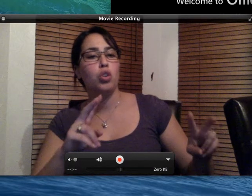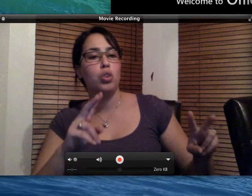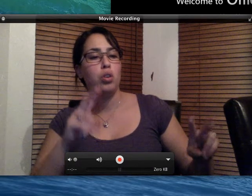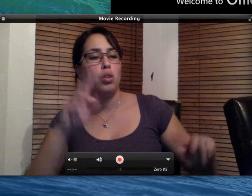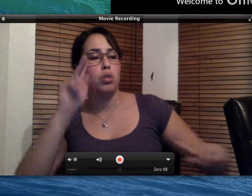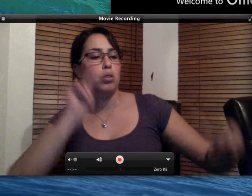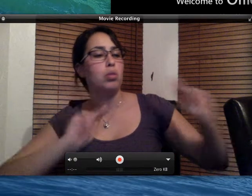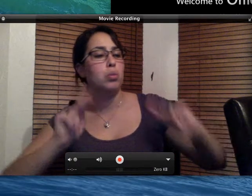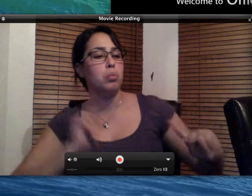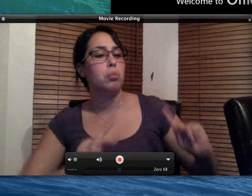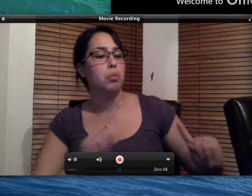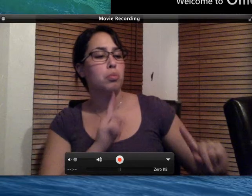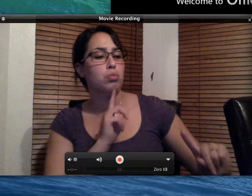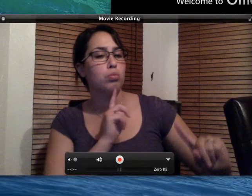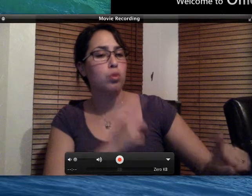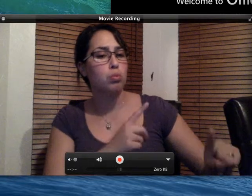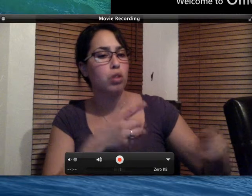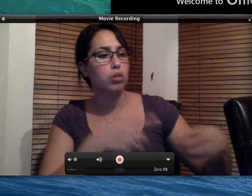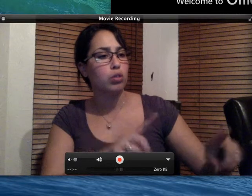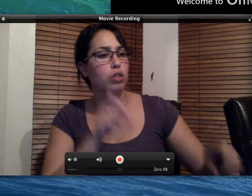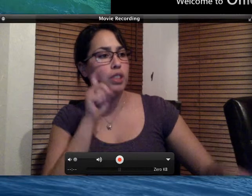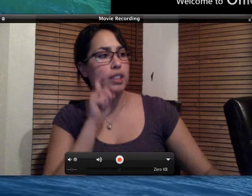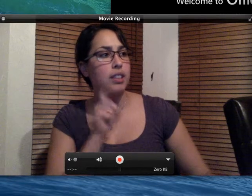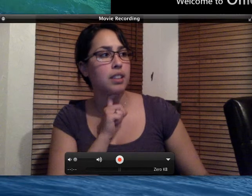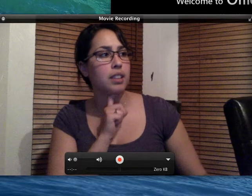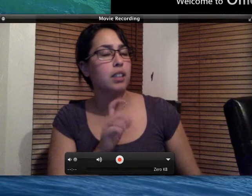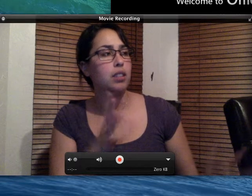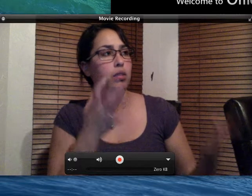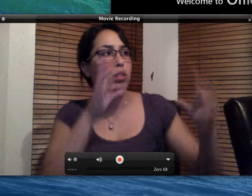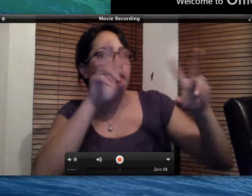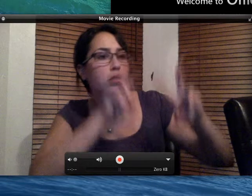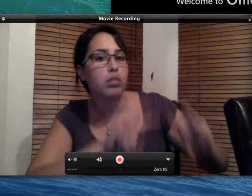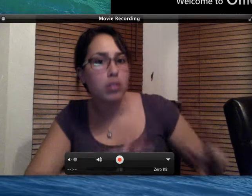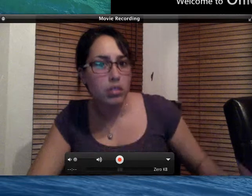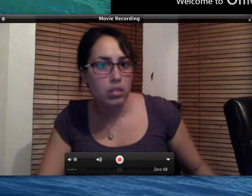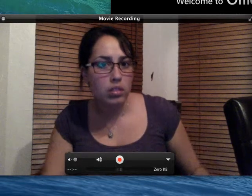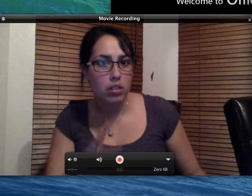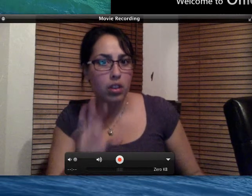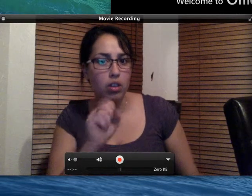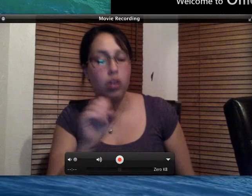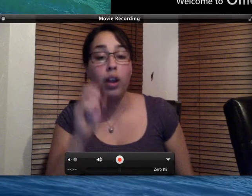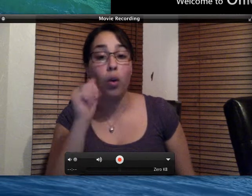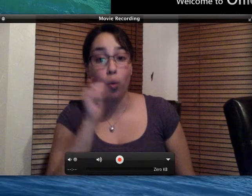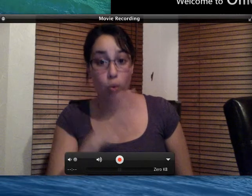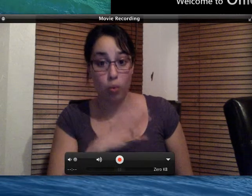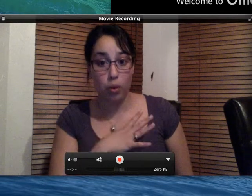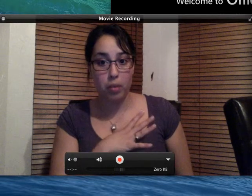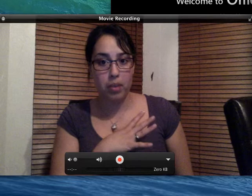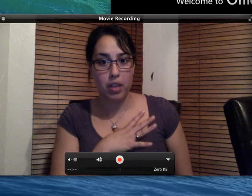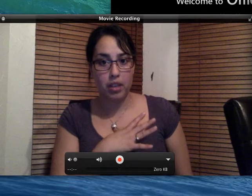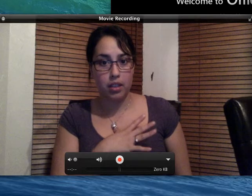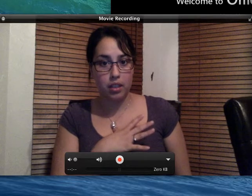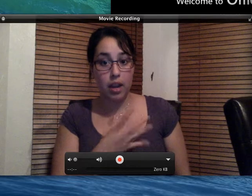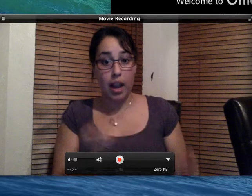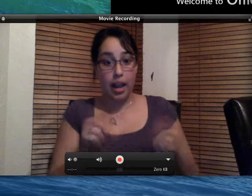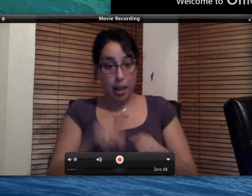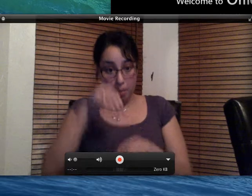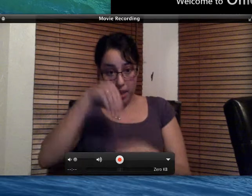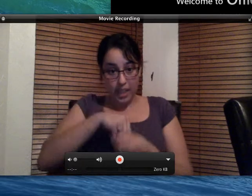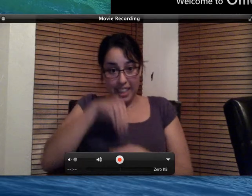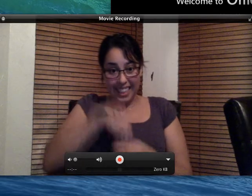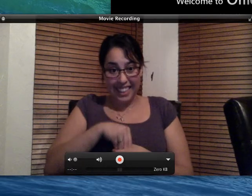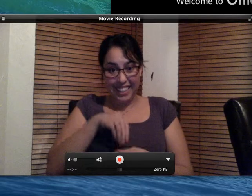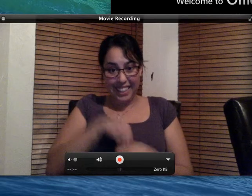way through orgasm in men and women, everything that happens in the human body. Okay, with women, a lot of this is happening inside. This did not